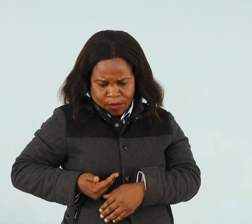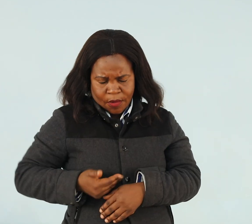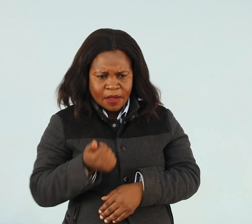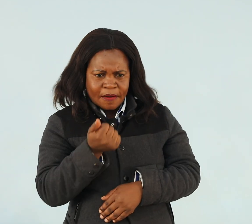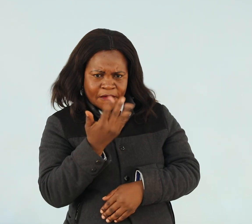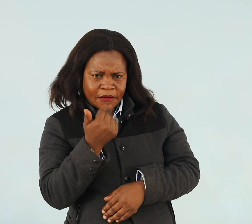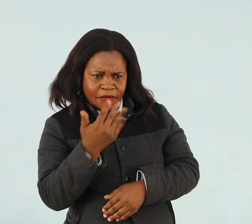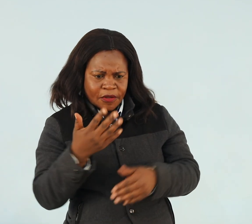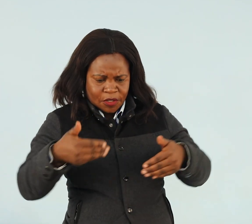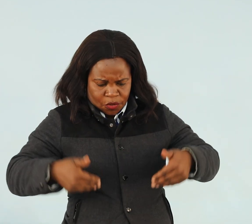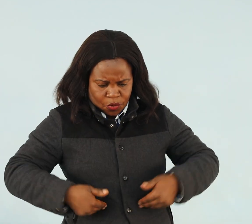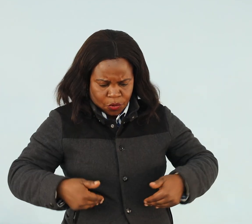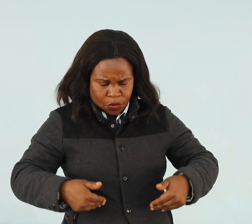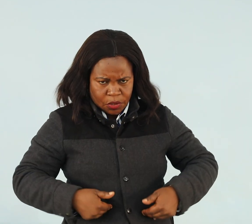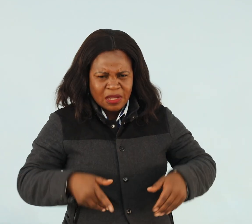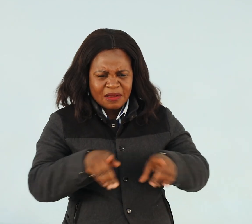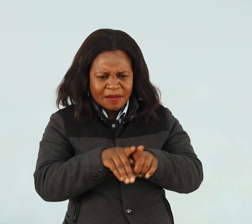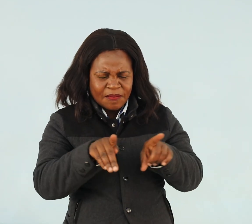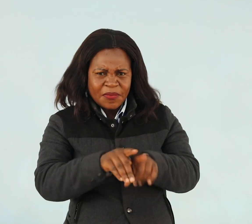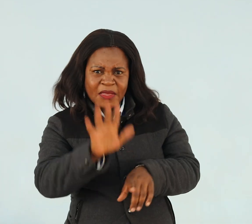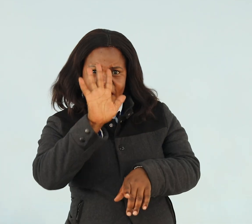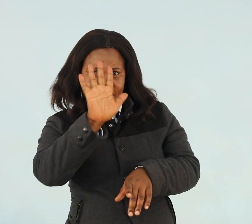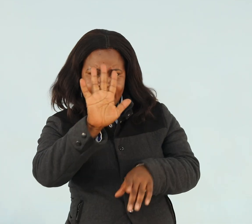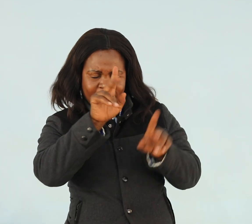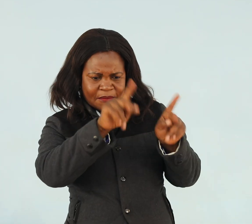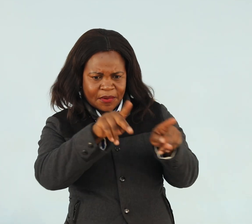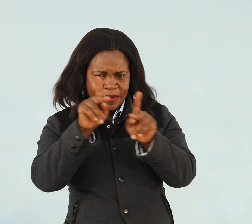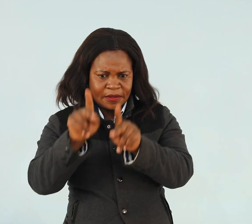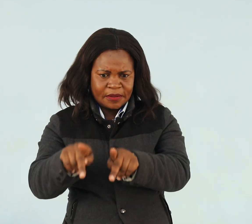5 persons with disabilities.